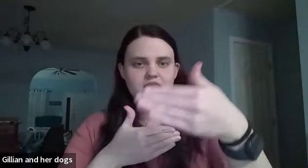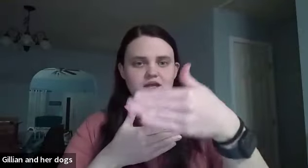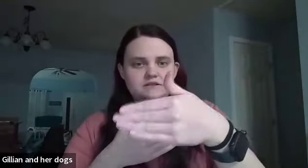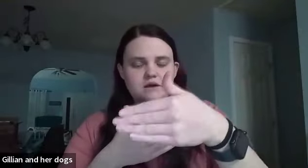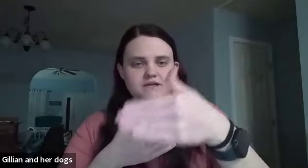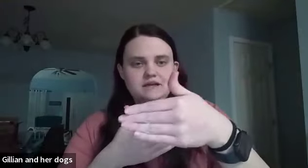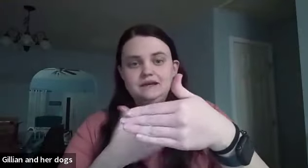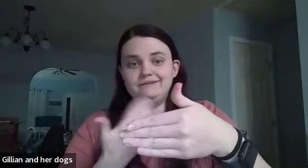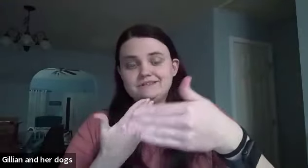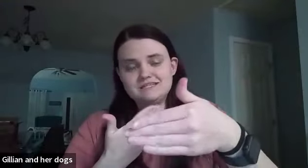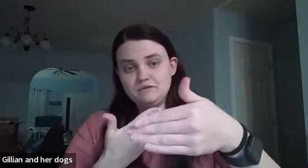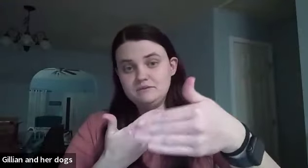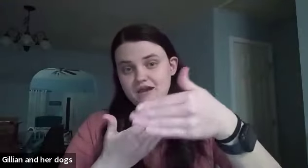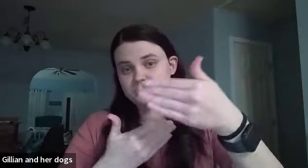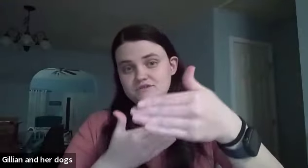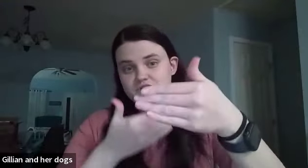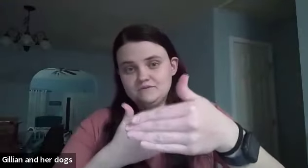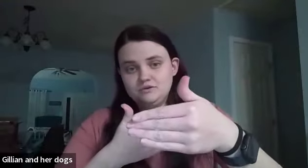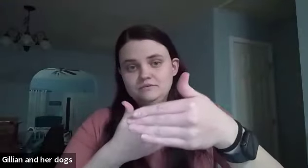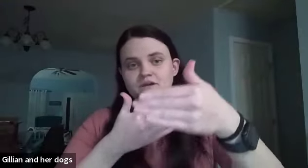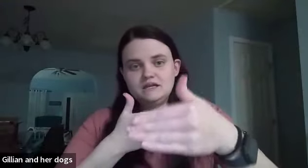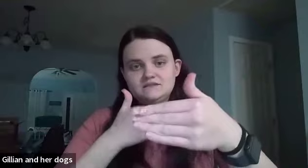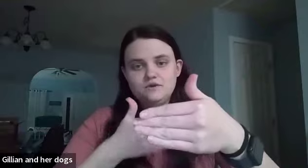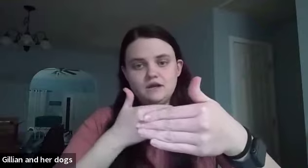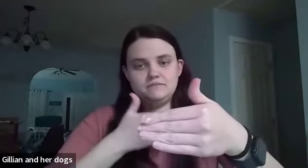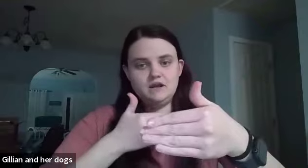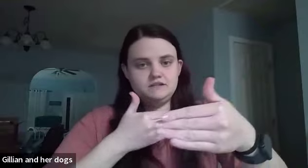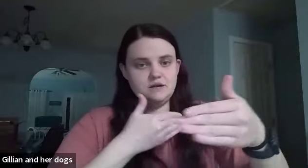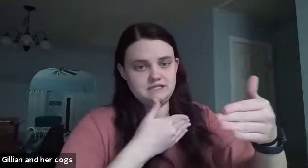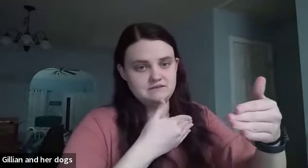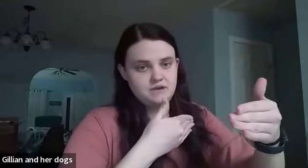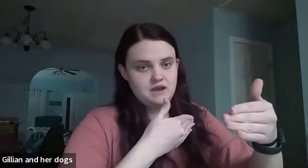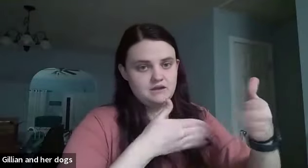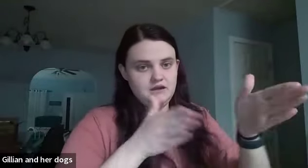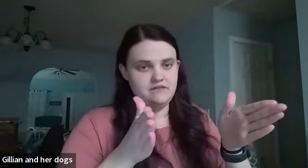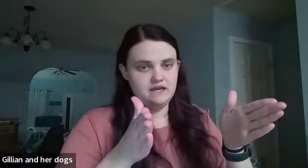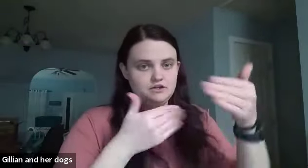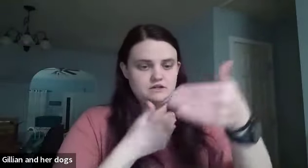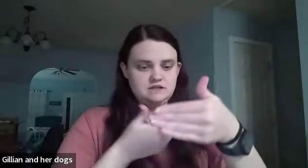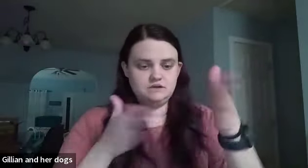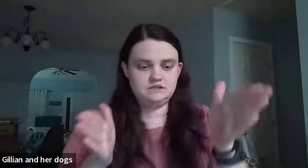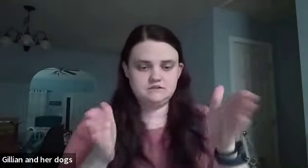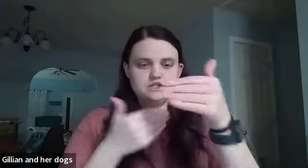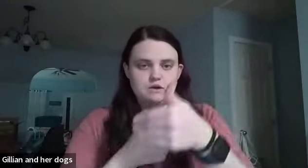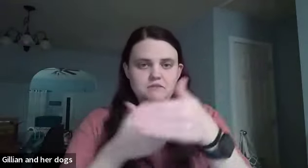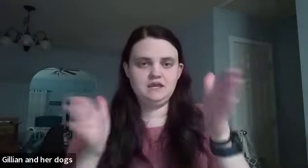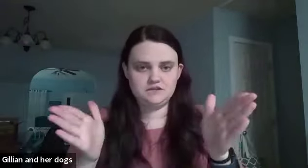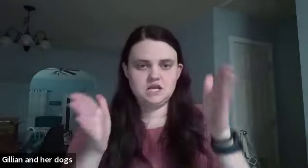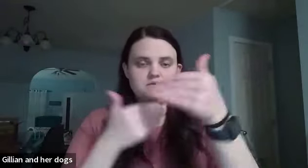my dominant hand, does not really matter, whichever is comfortable, is in front. My non-dominant's in the back, and then I turn it sideways. So I'm making the shape